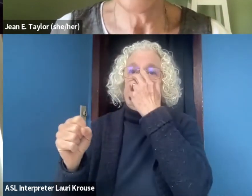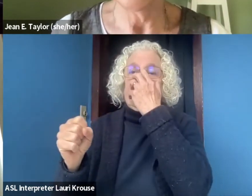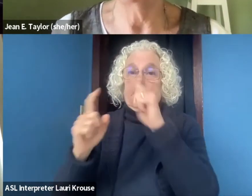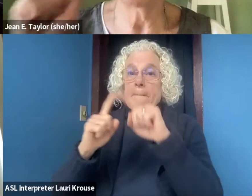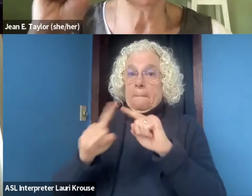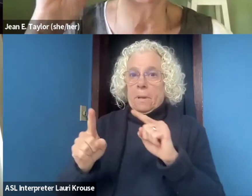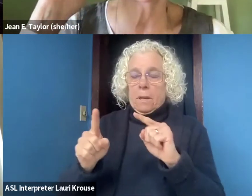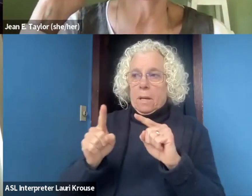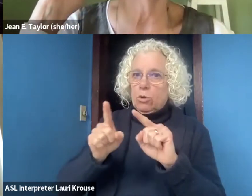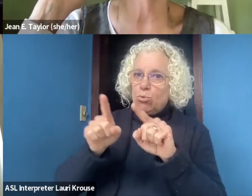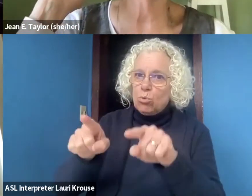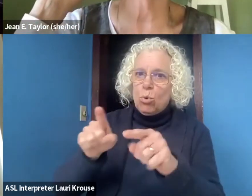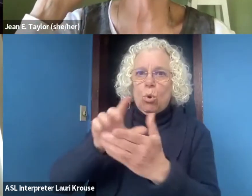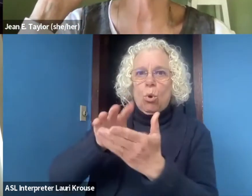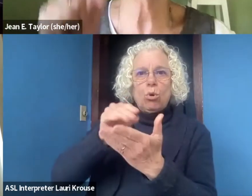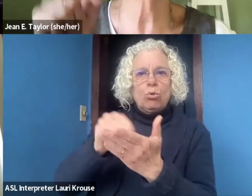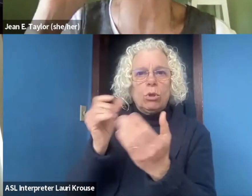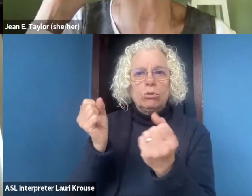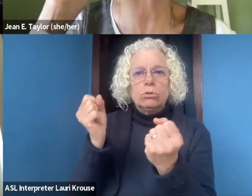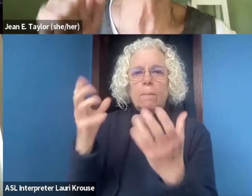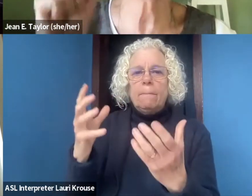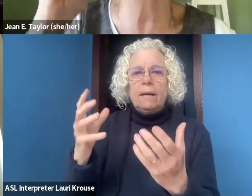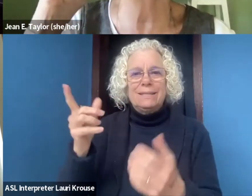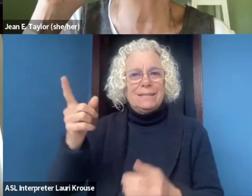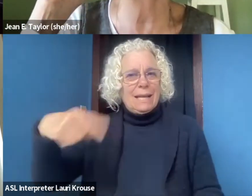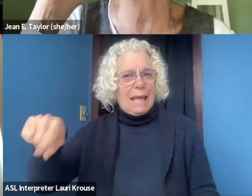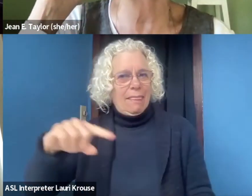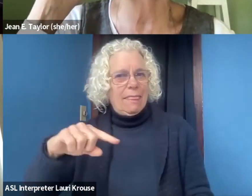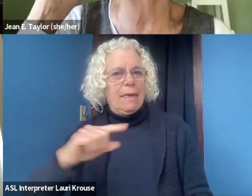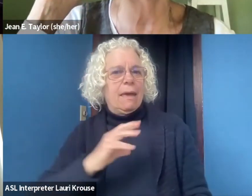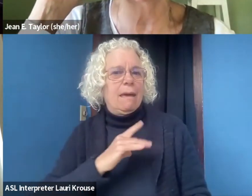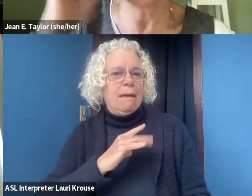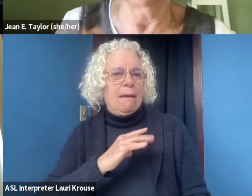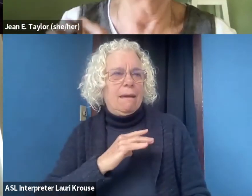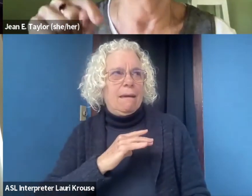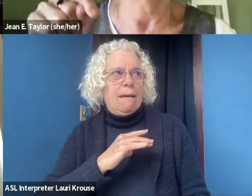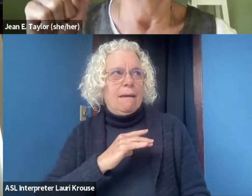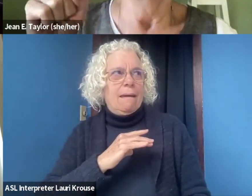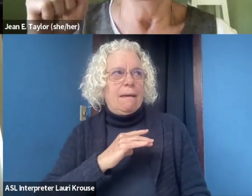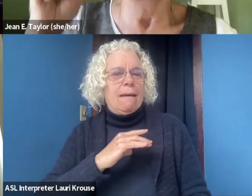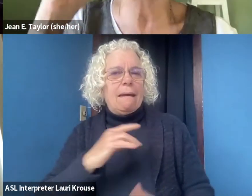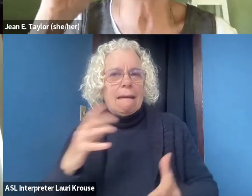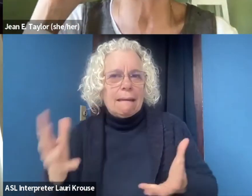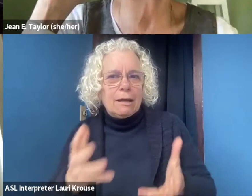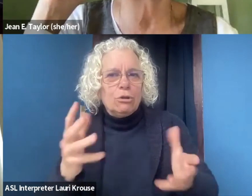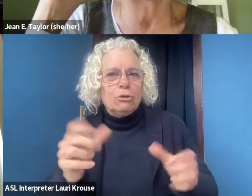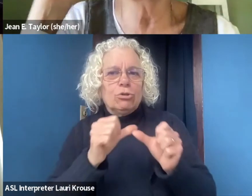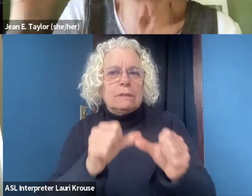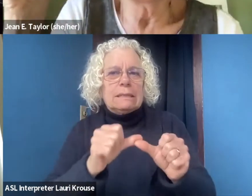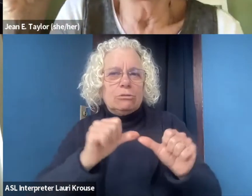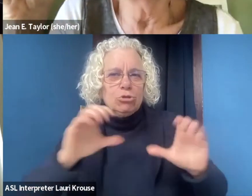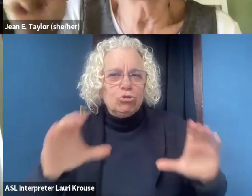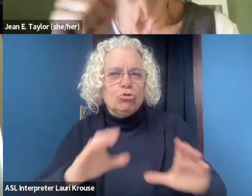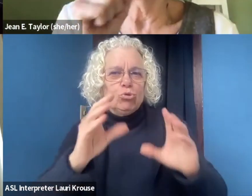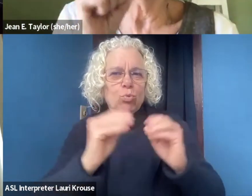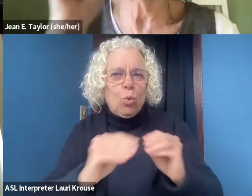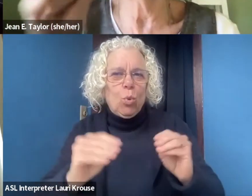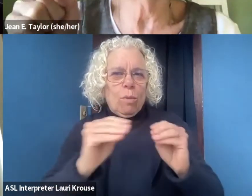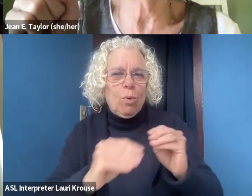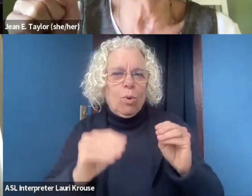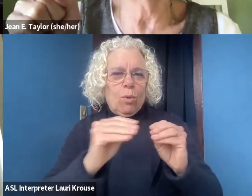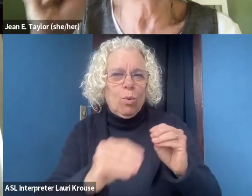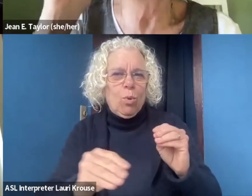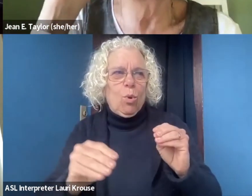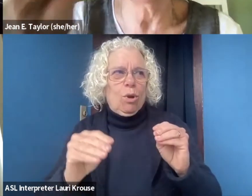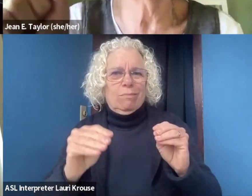information, and they are amazing at keeping you active. Every day it seems like, but at least